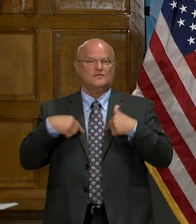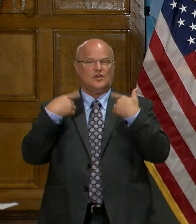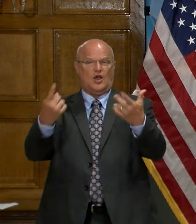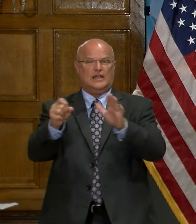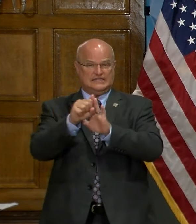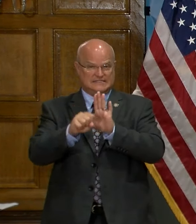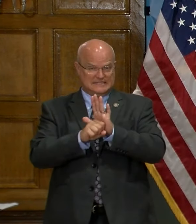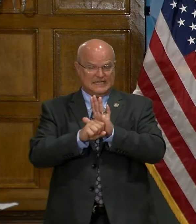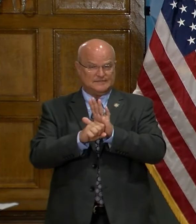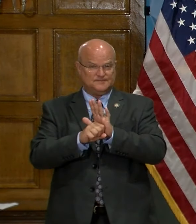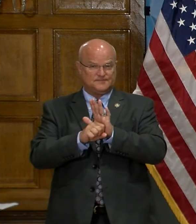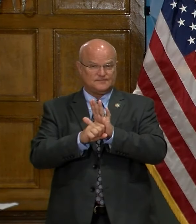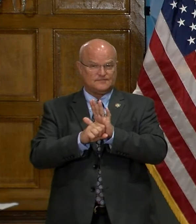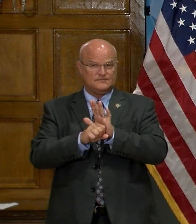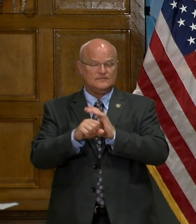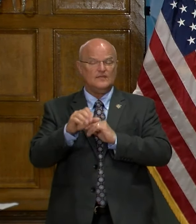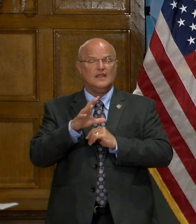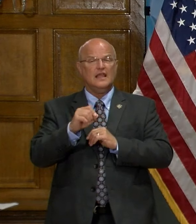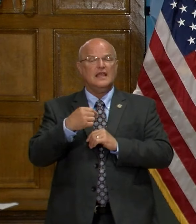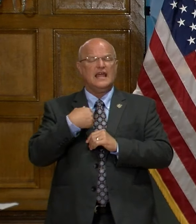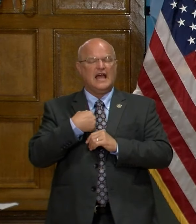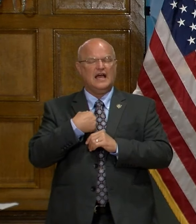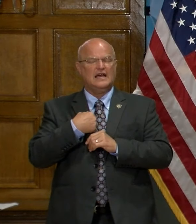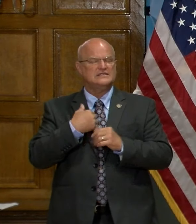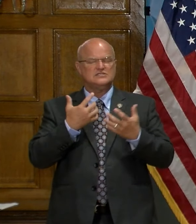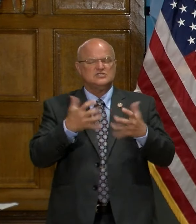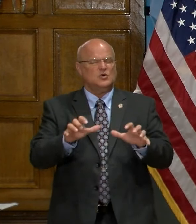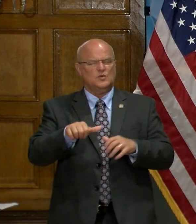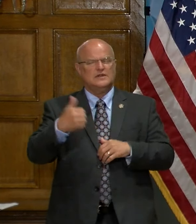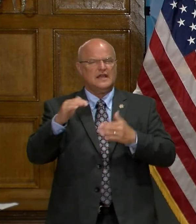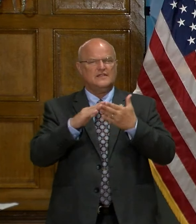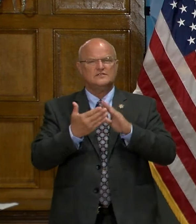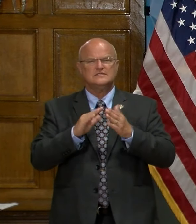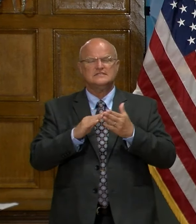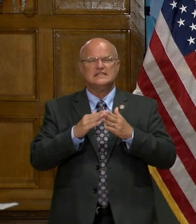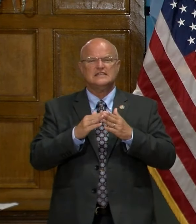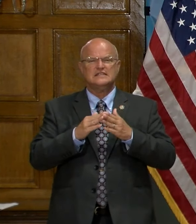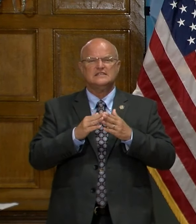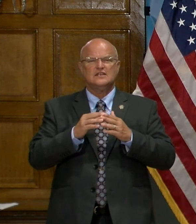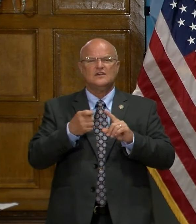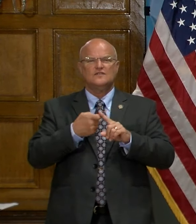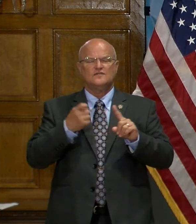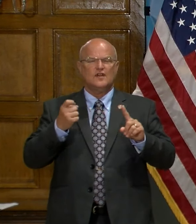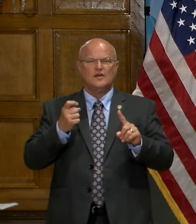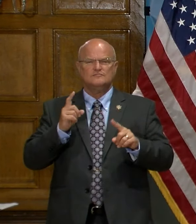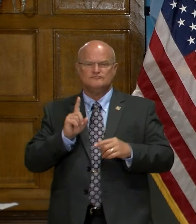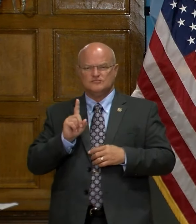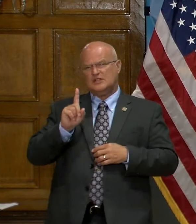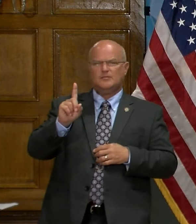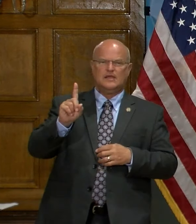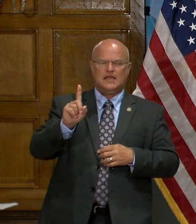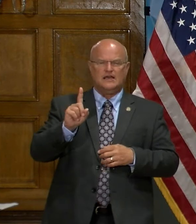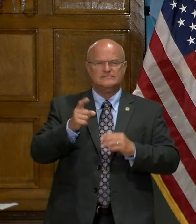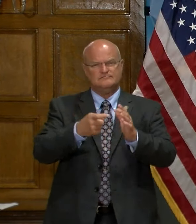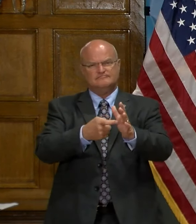as a state, and I would discourage other cities from stepping out there